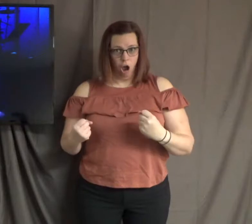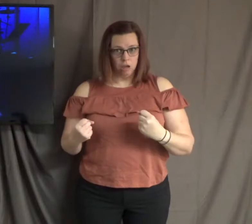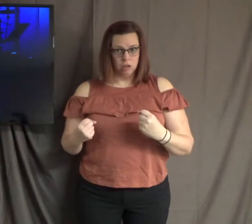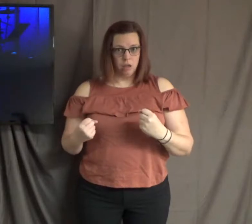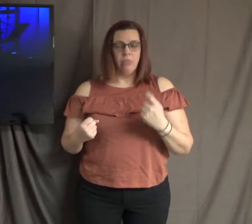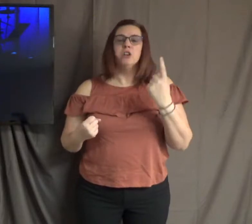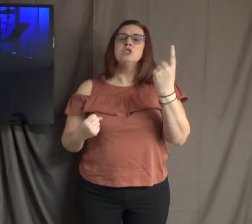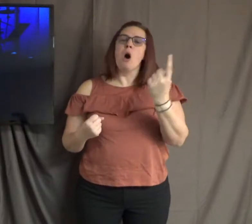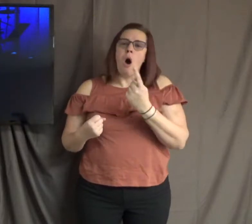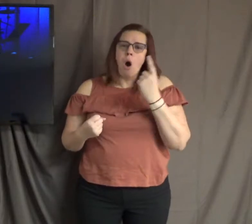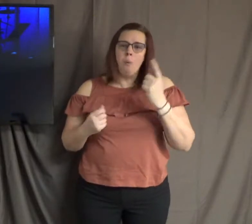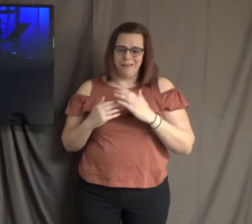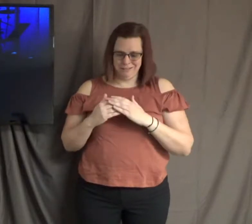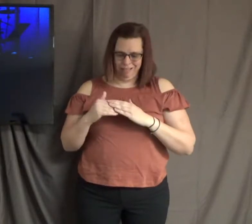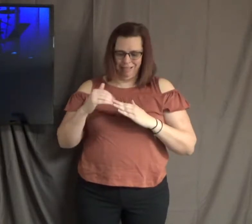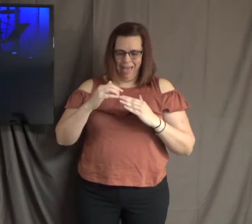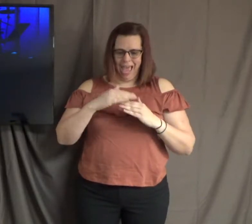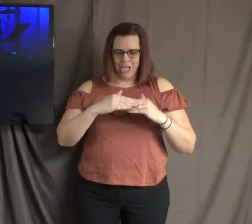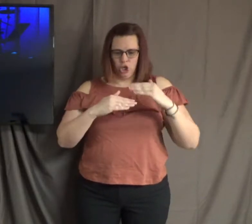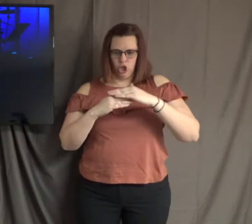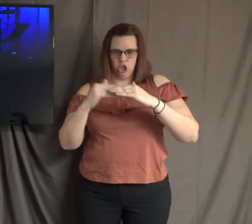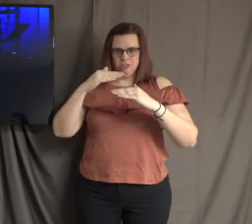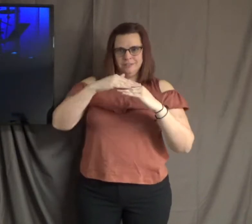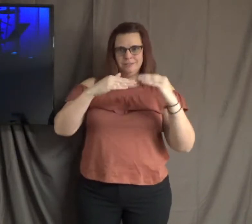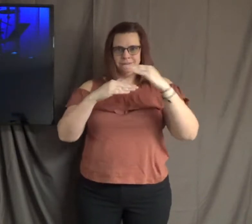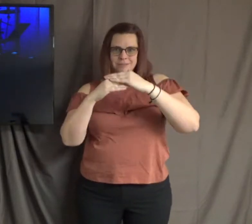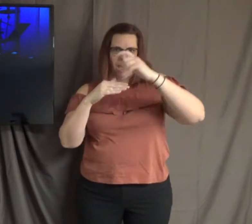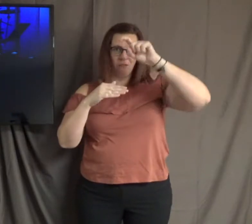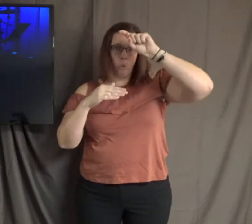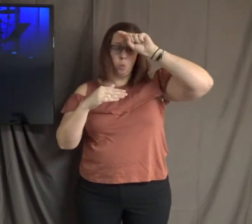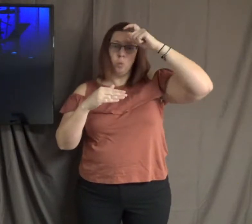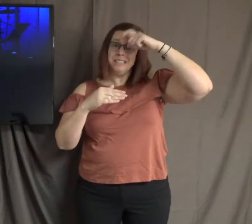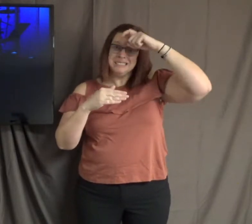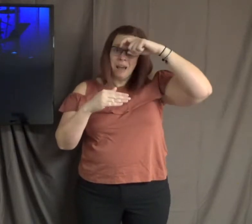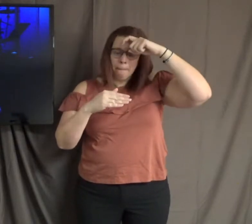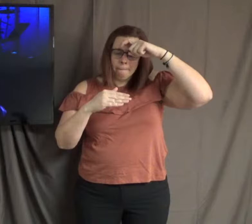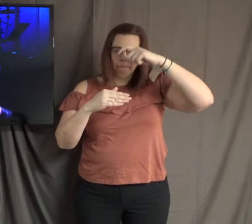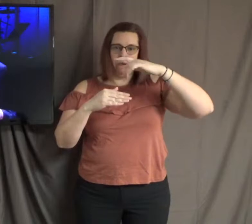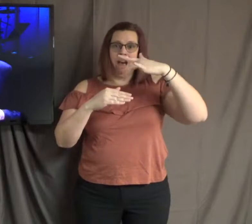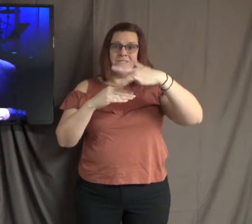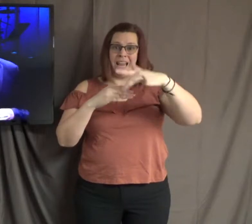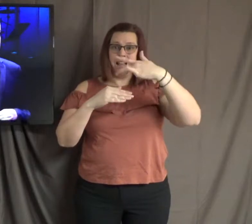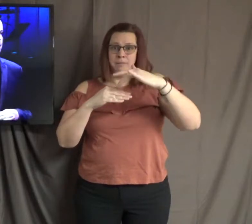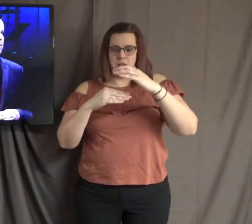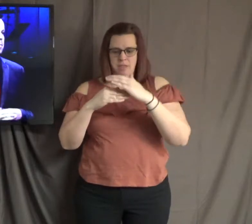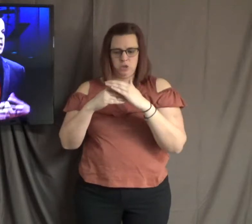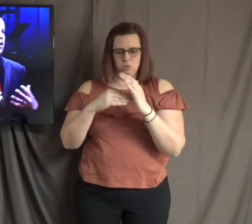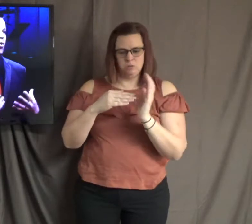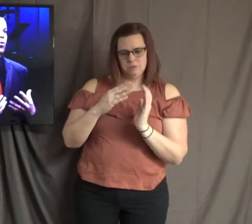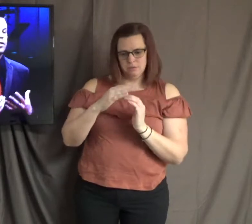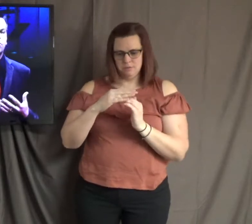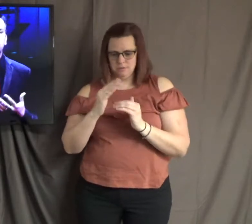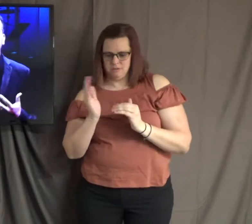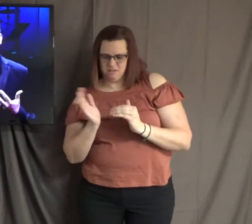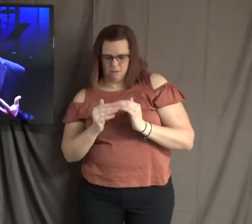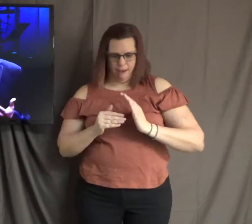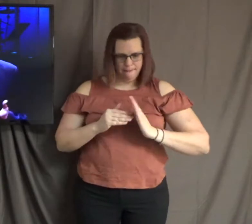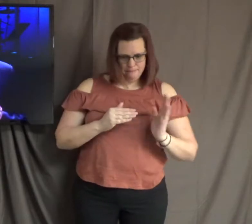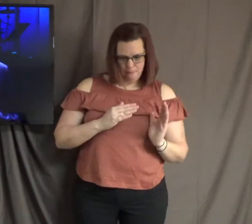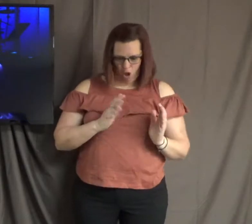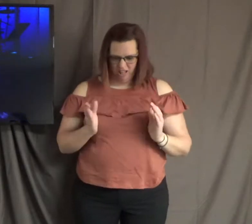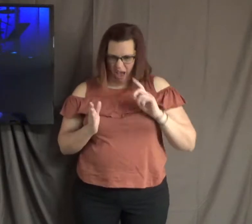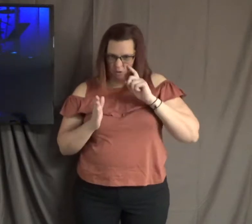wisdom available. And if we are willing to live, not just from that light, but that holy truth